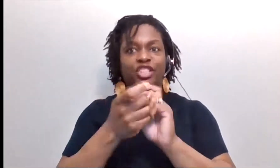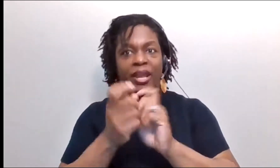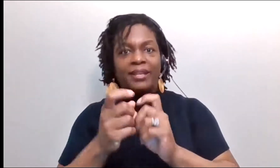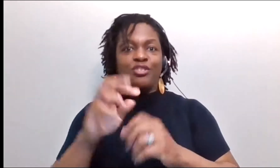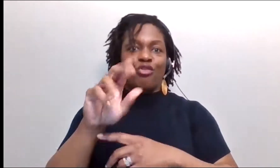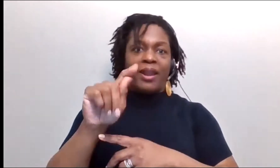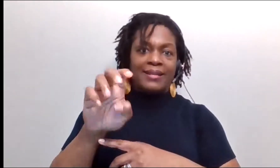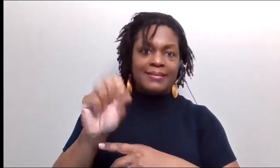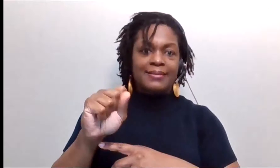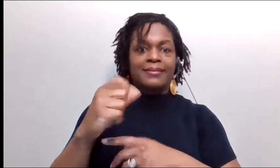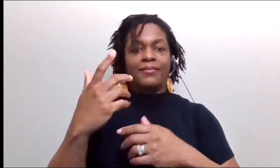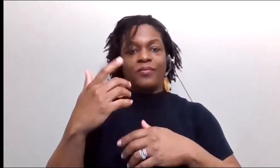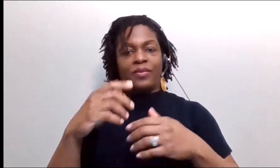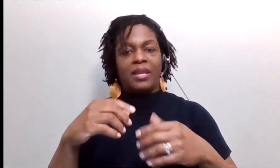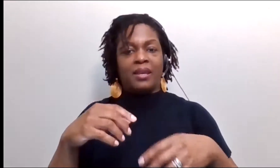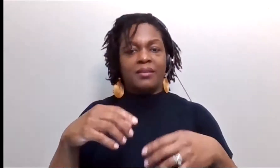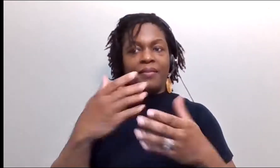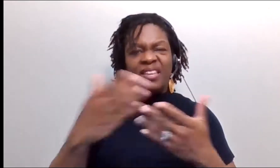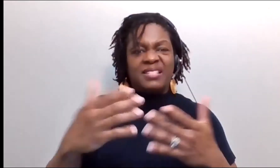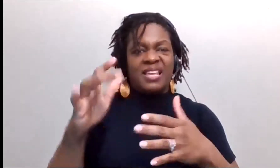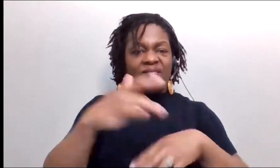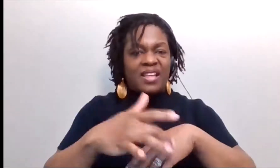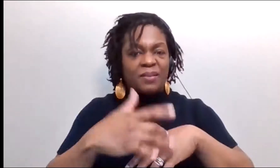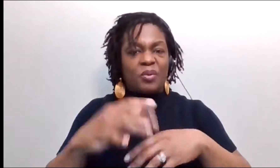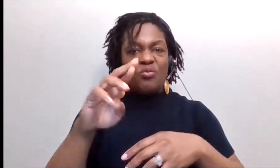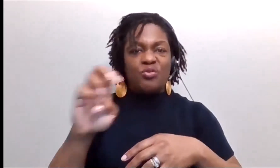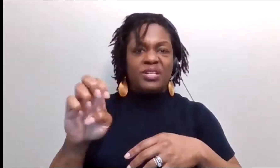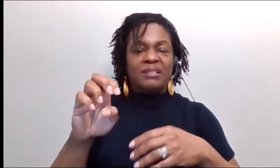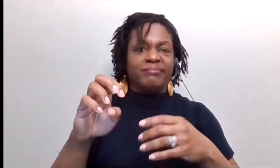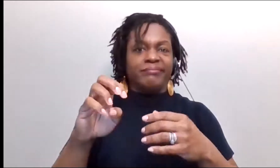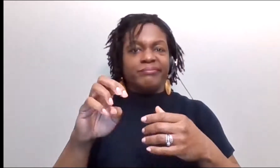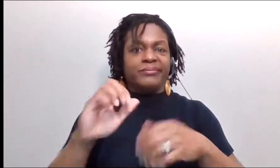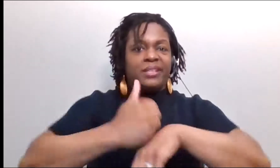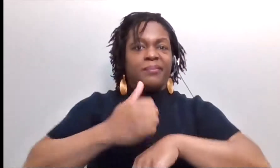all I got as far as an update relative to employment.